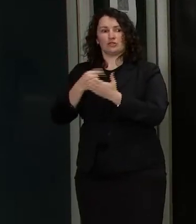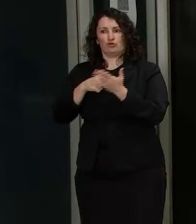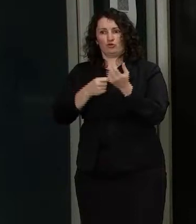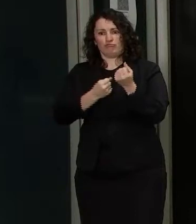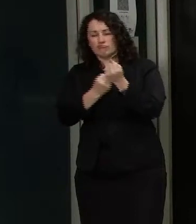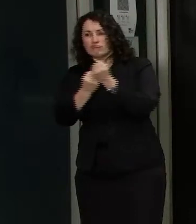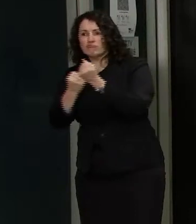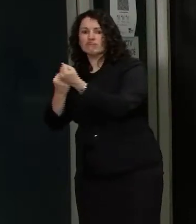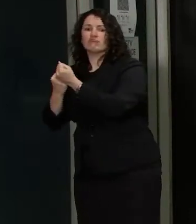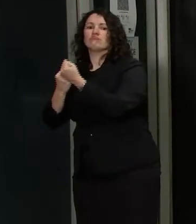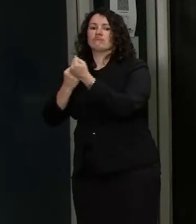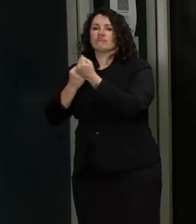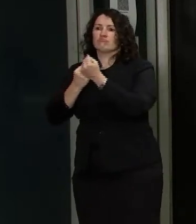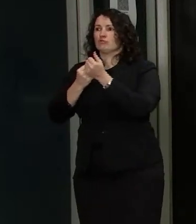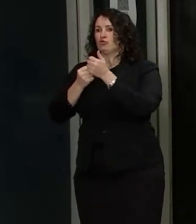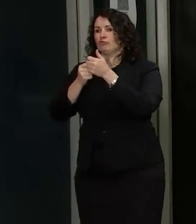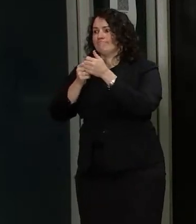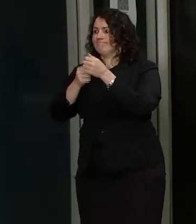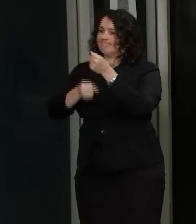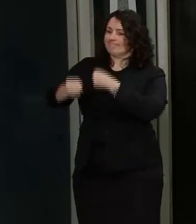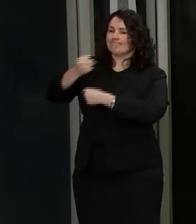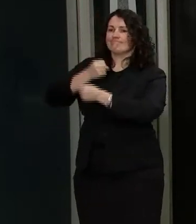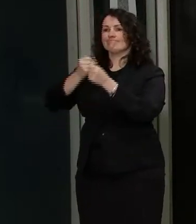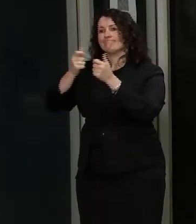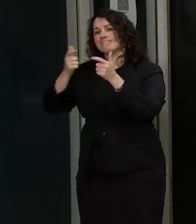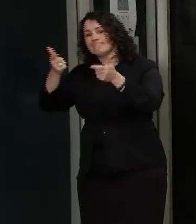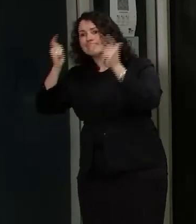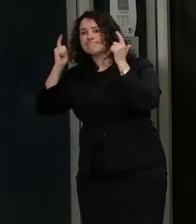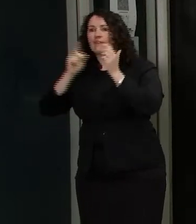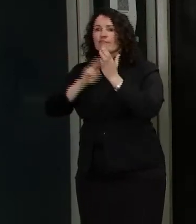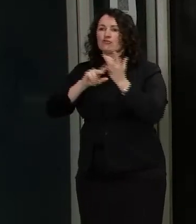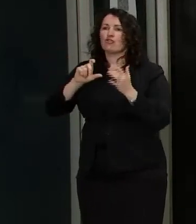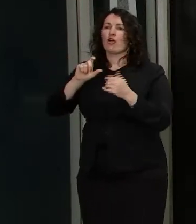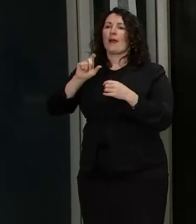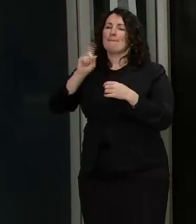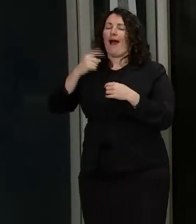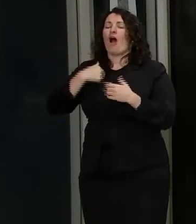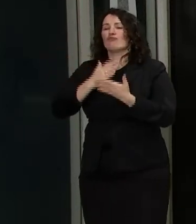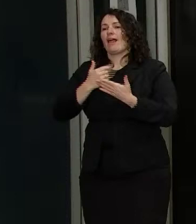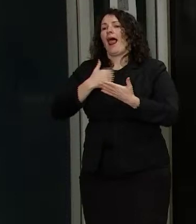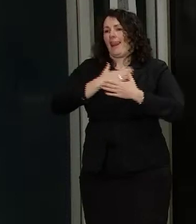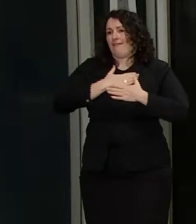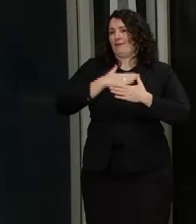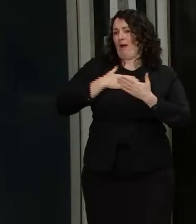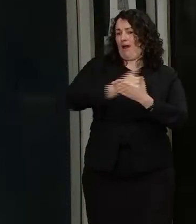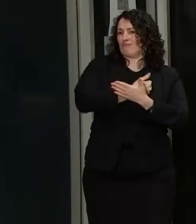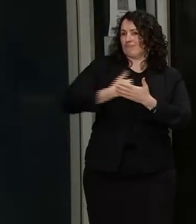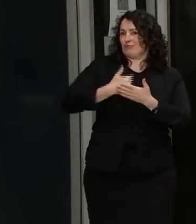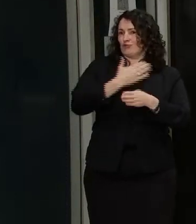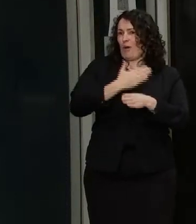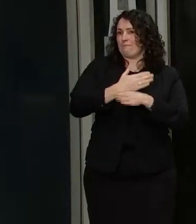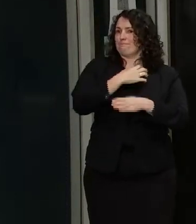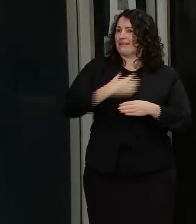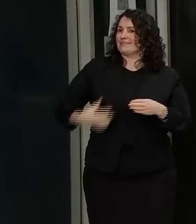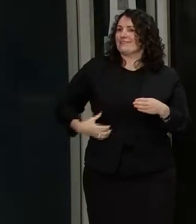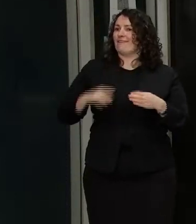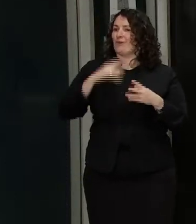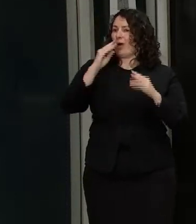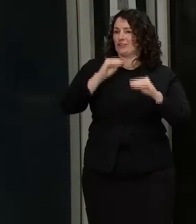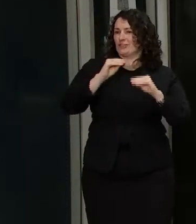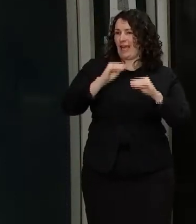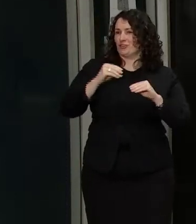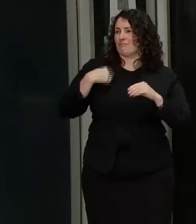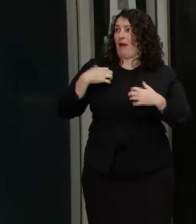being Education Minister. I love being Minister for Health, and I will love it when Dan comes back on the job, and hopefully that's very